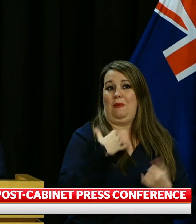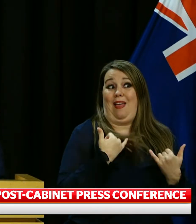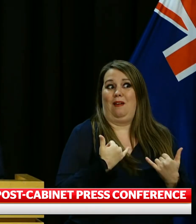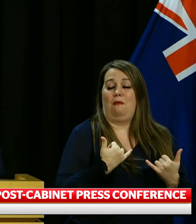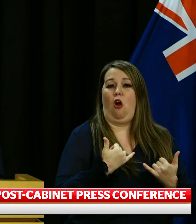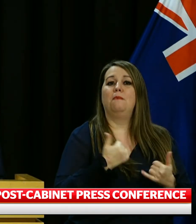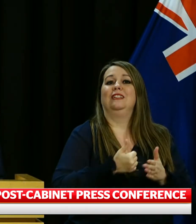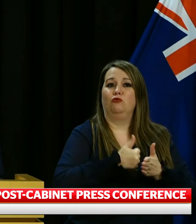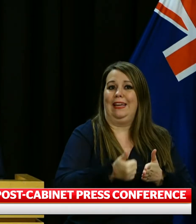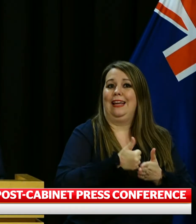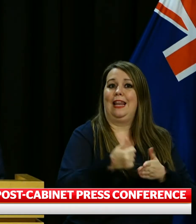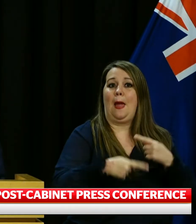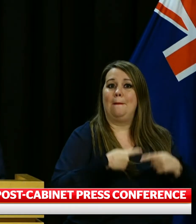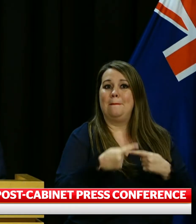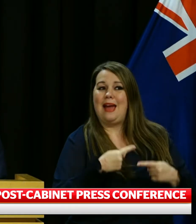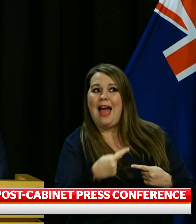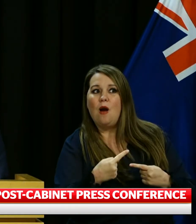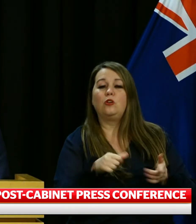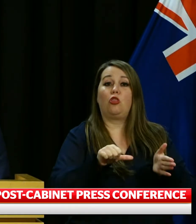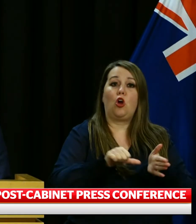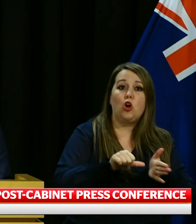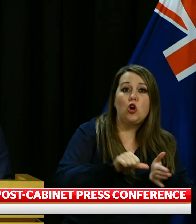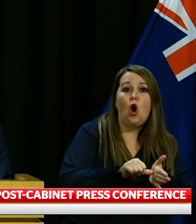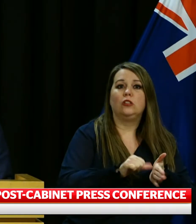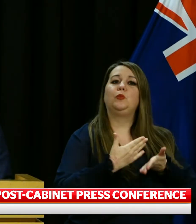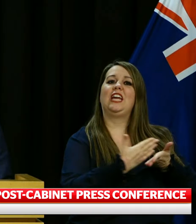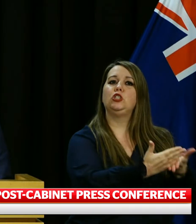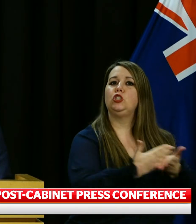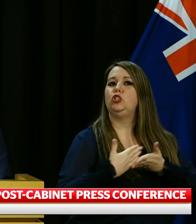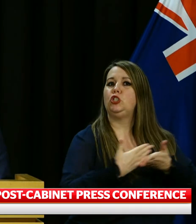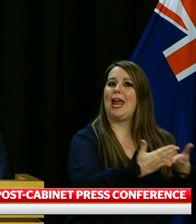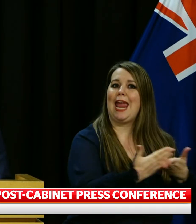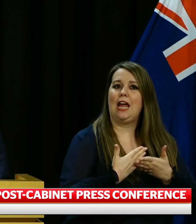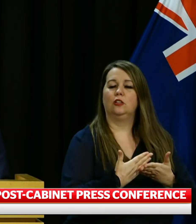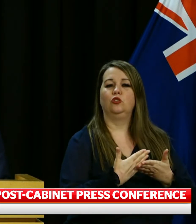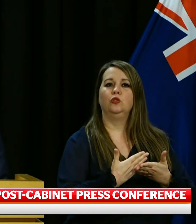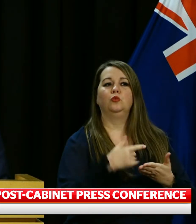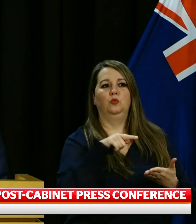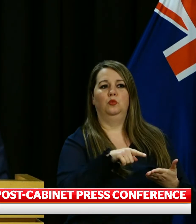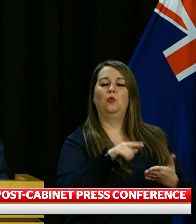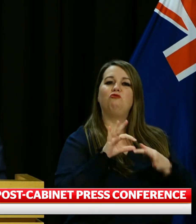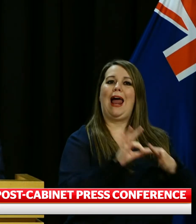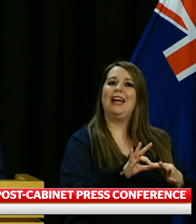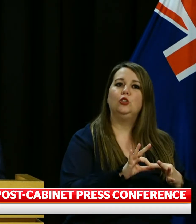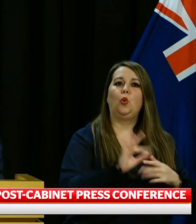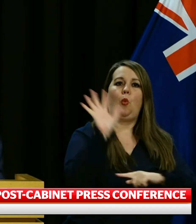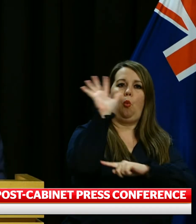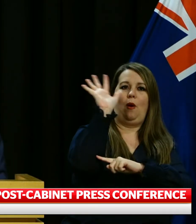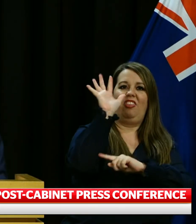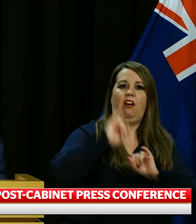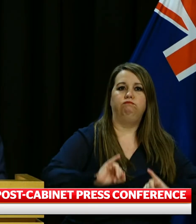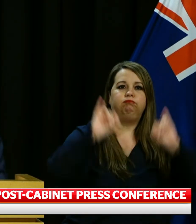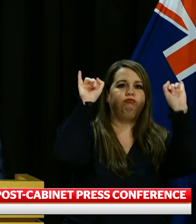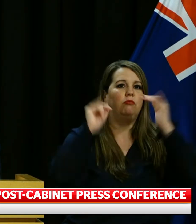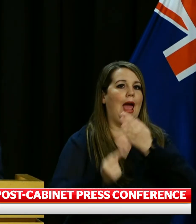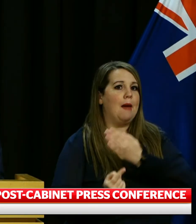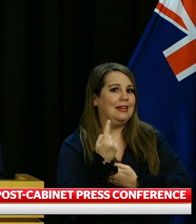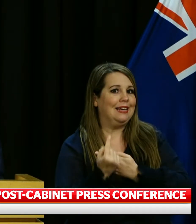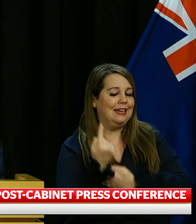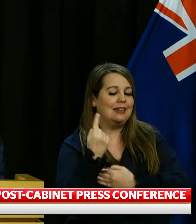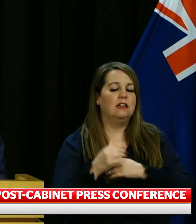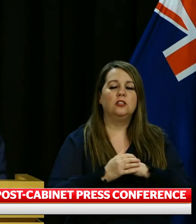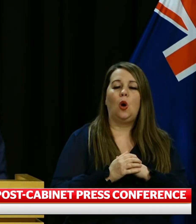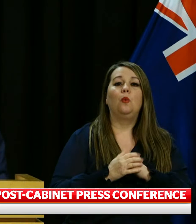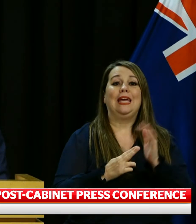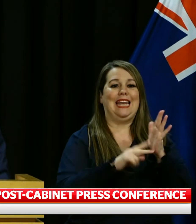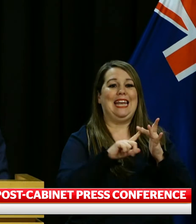of the cost share around recovery from weather events. I think the issue that Nick Smith is putting